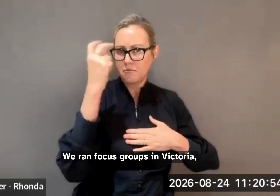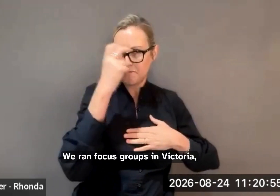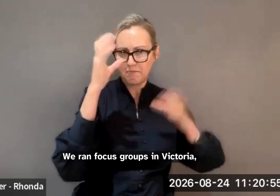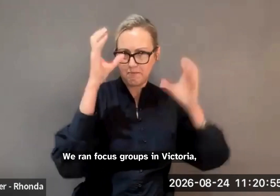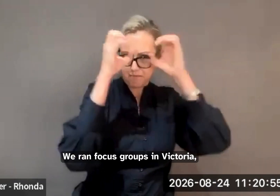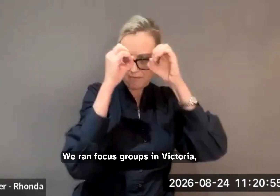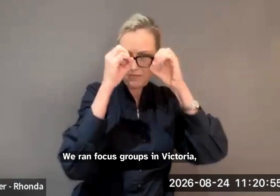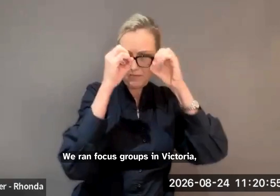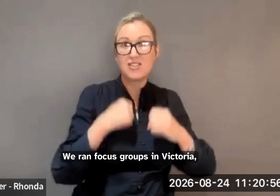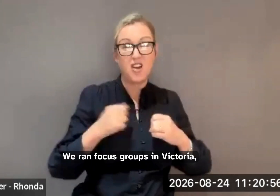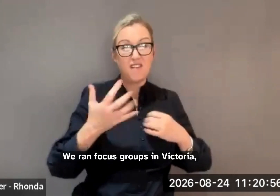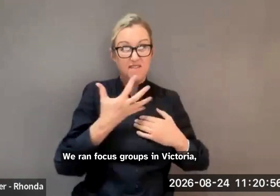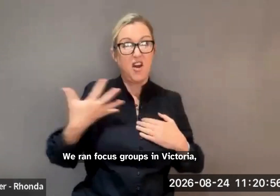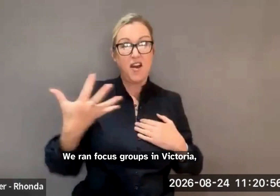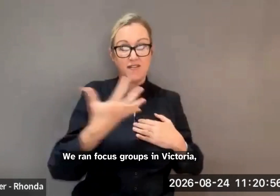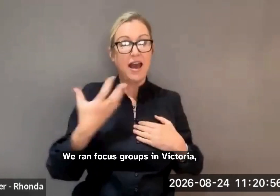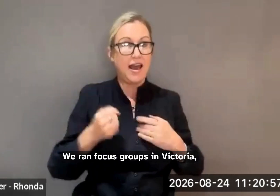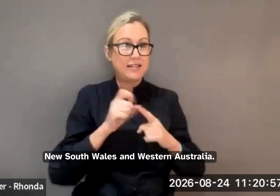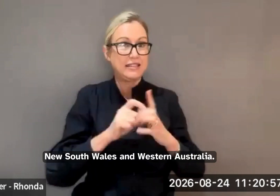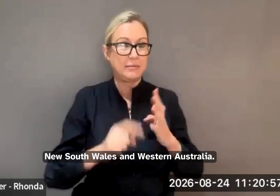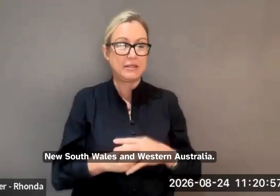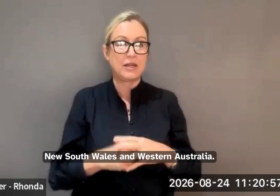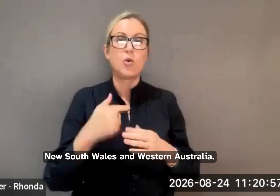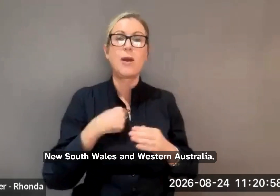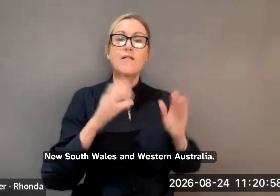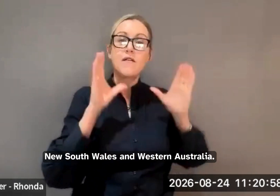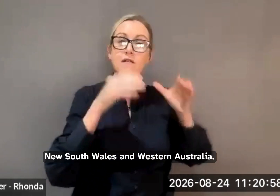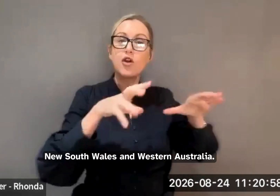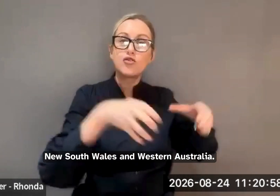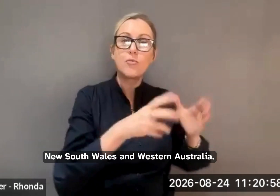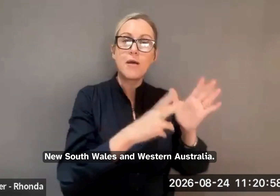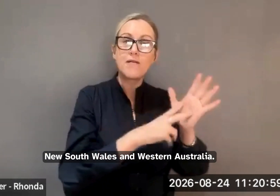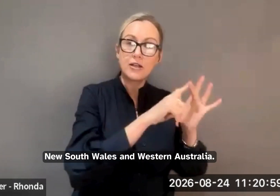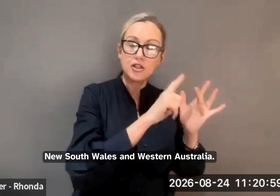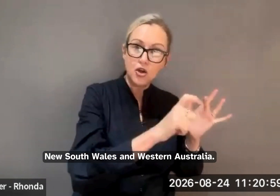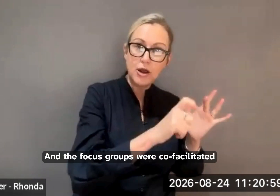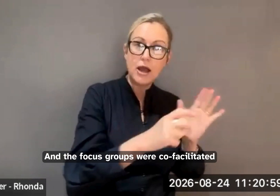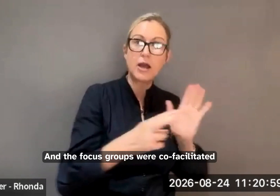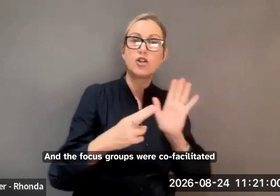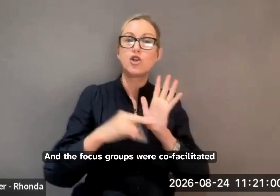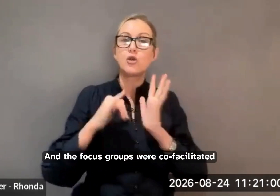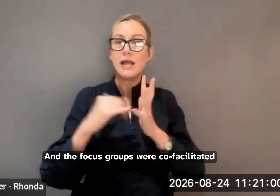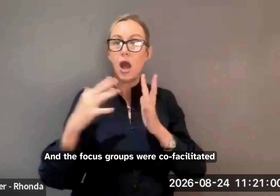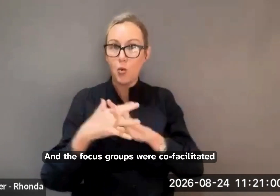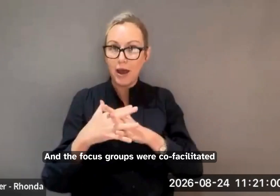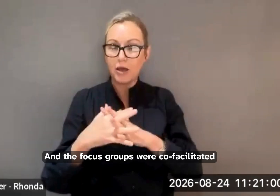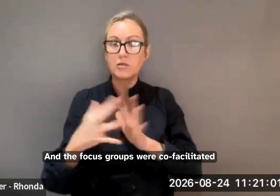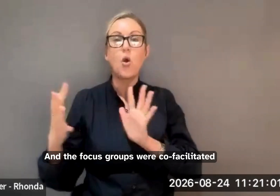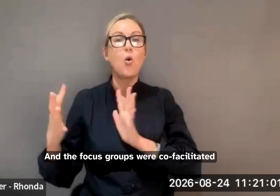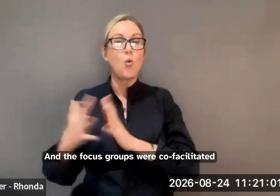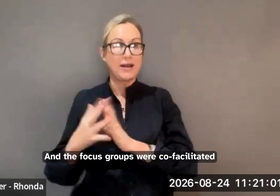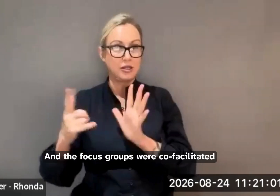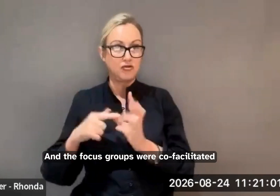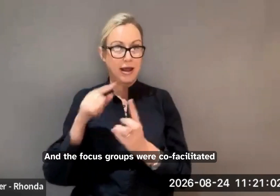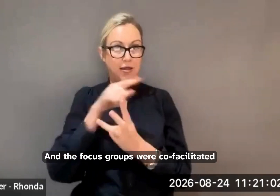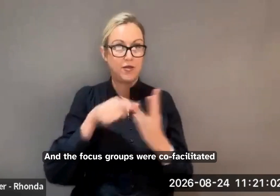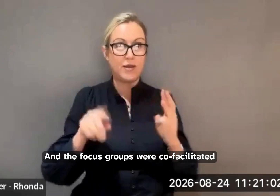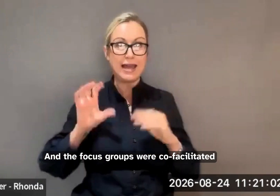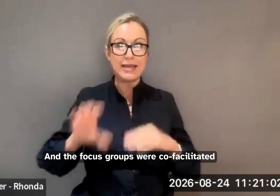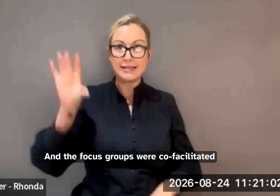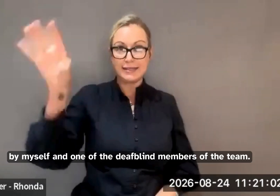ran focus groups in Victoria, New South Wales, and Western Australia. And the focus groups